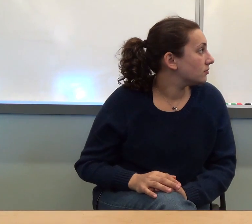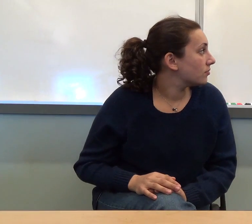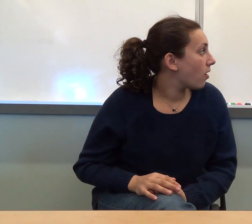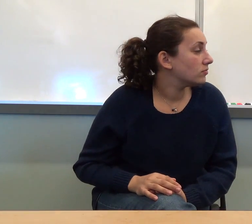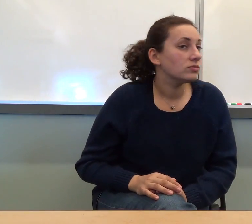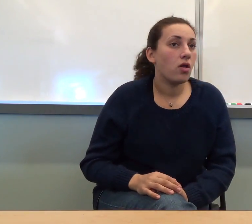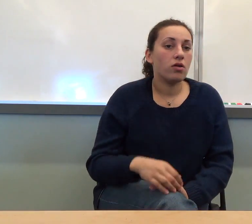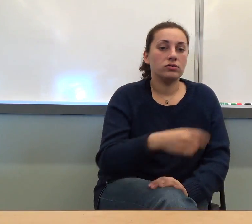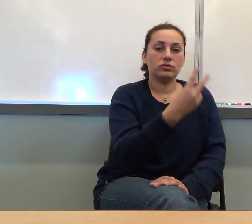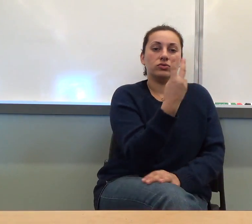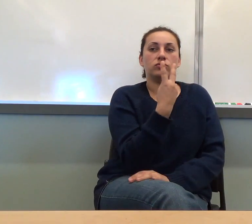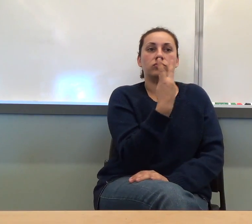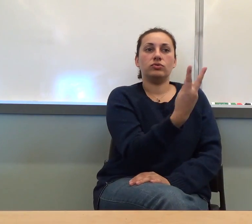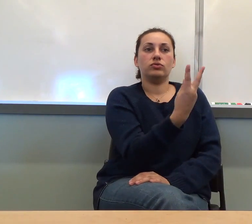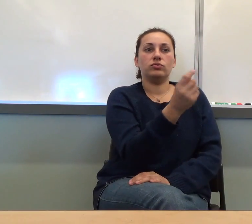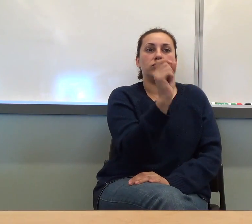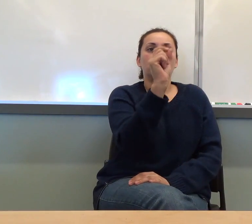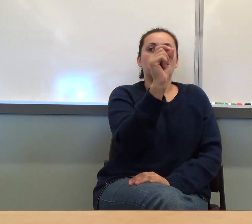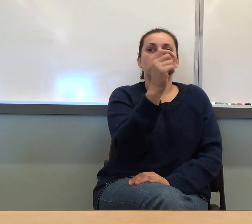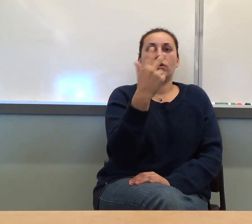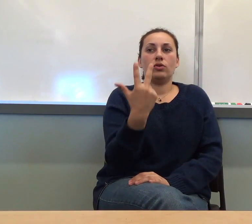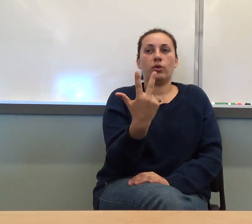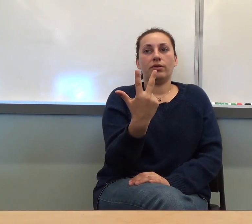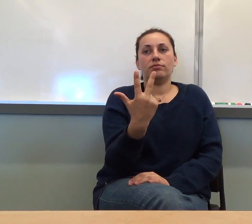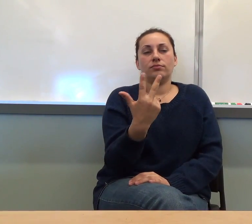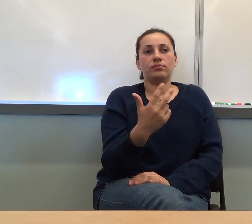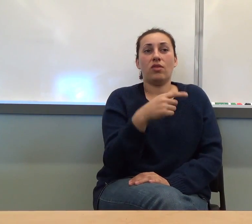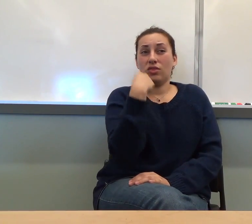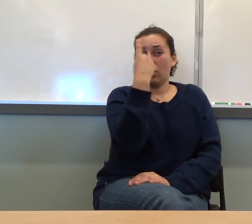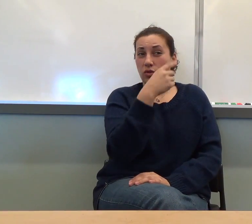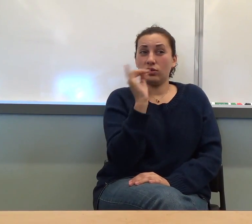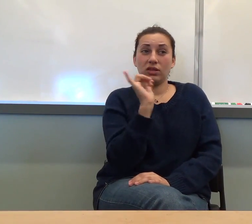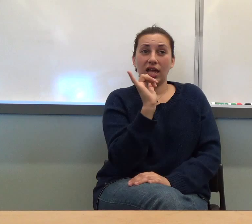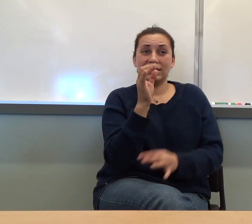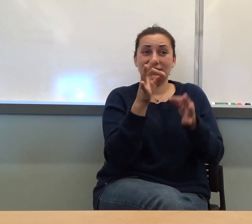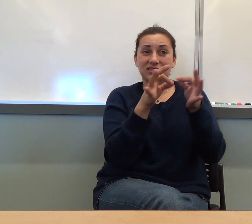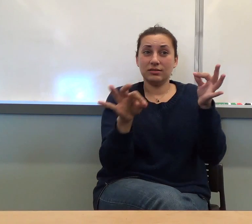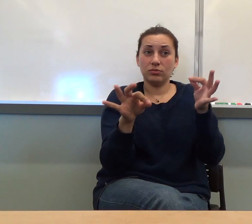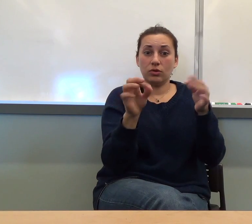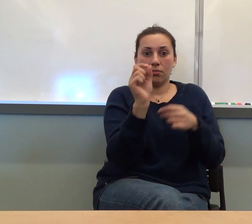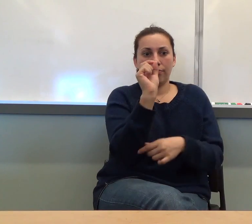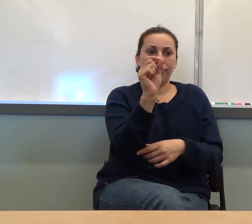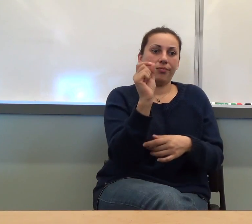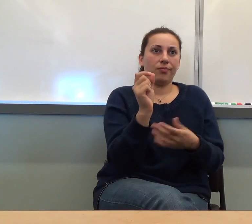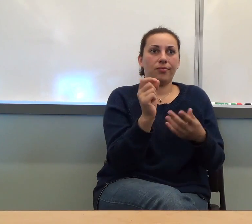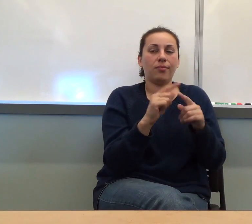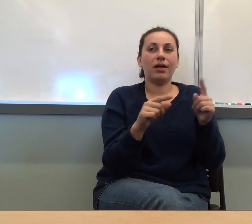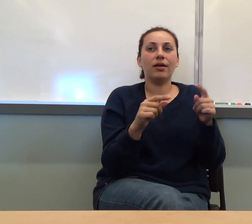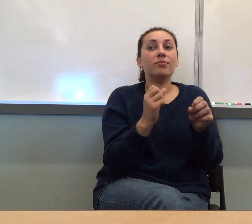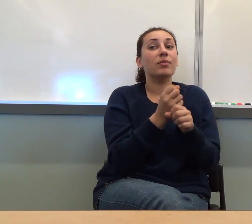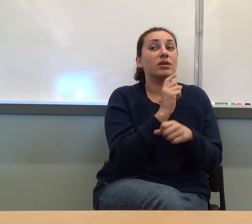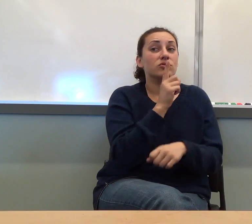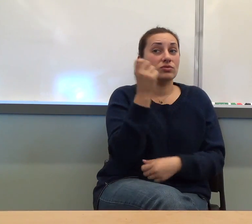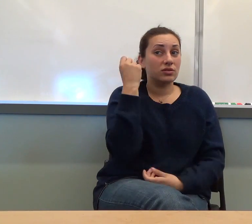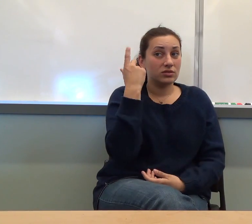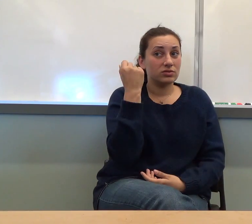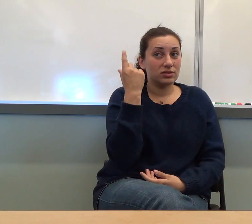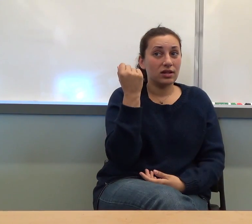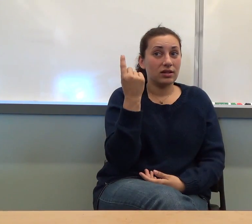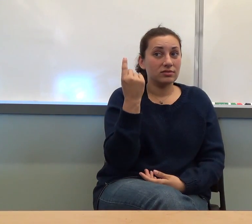3. Now, these look like very simple notations, but be sure you understand, where does